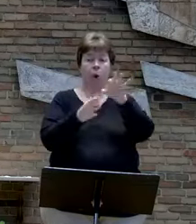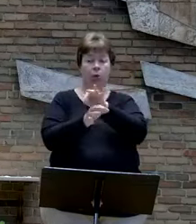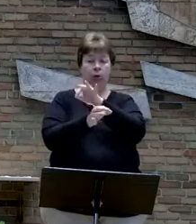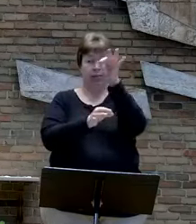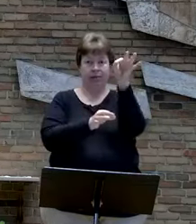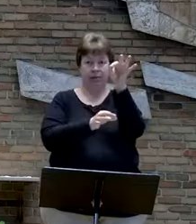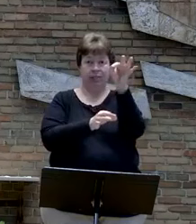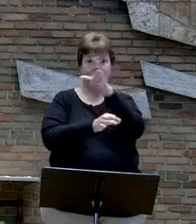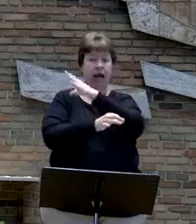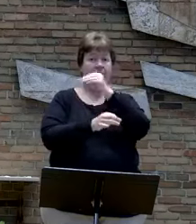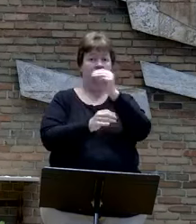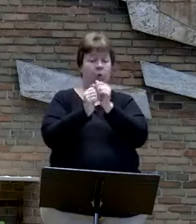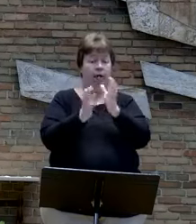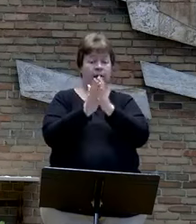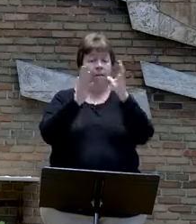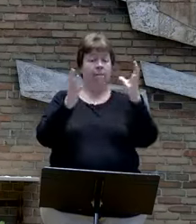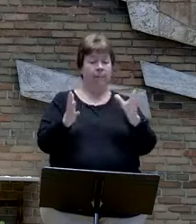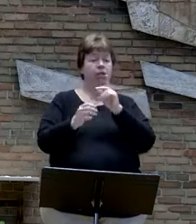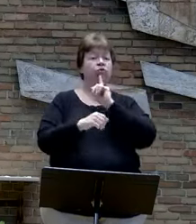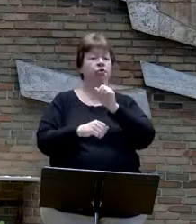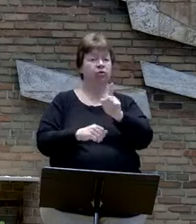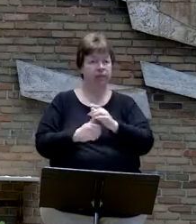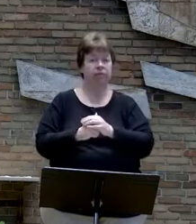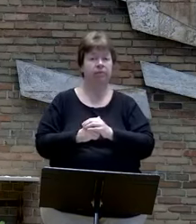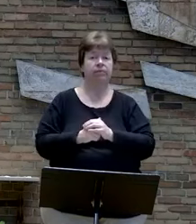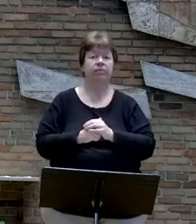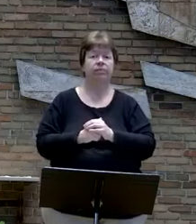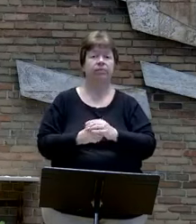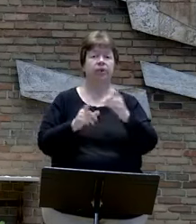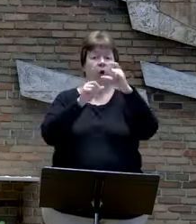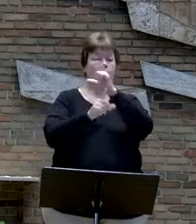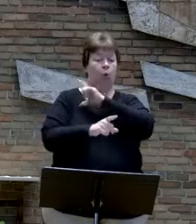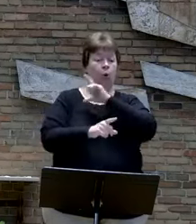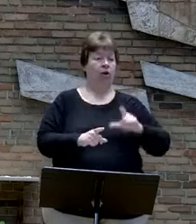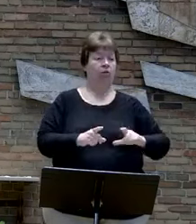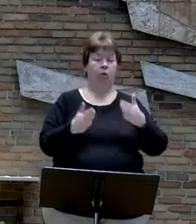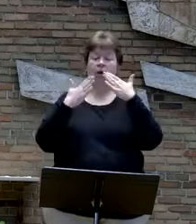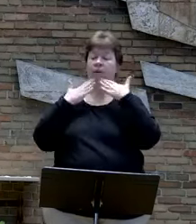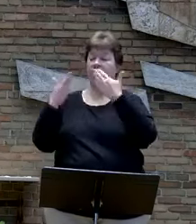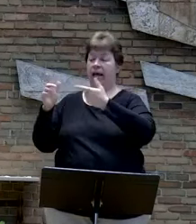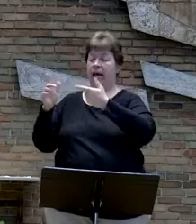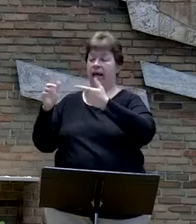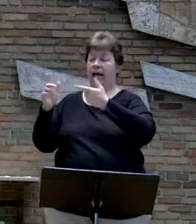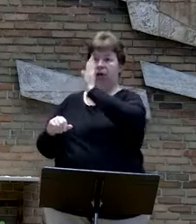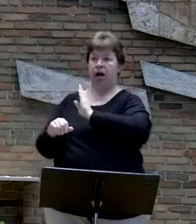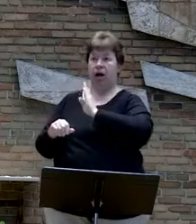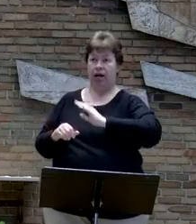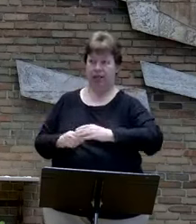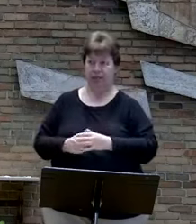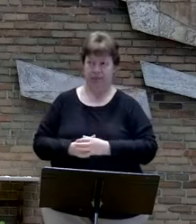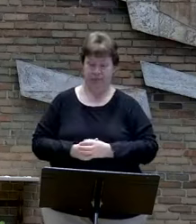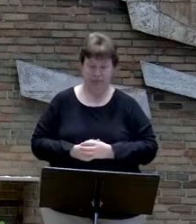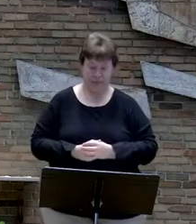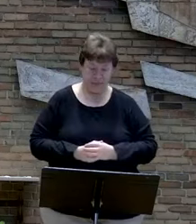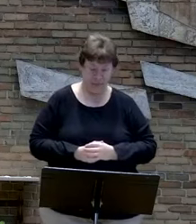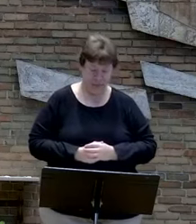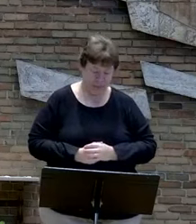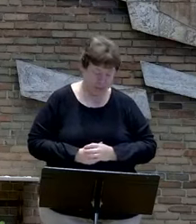Spirit, and with much conviction. The word of the Lord. Thanks.